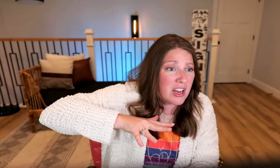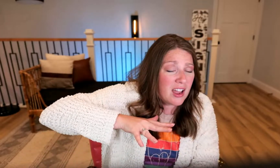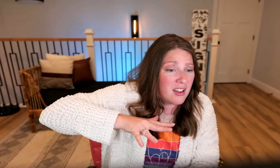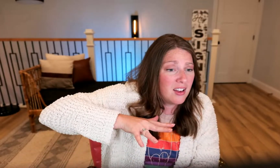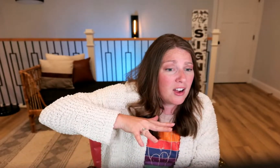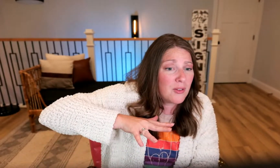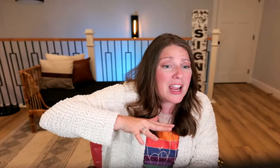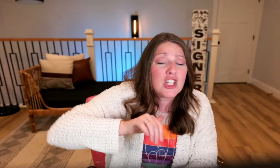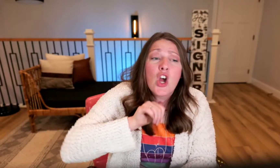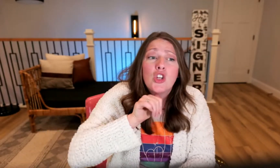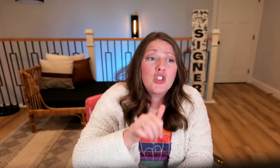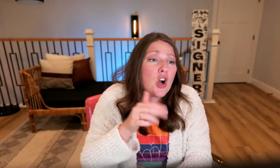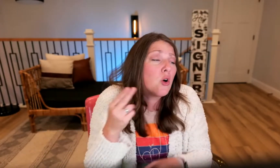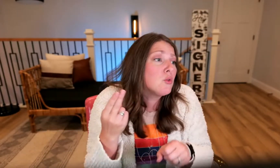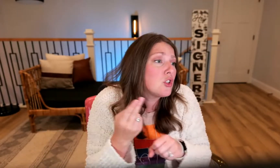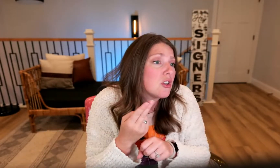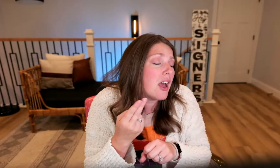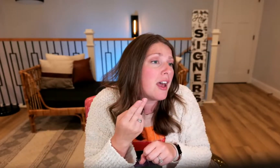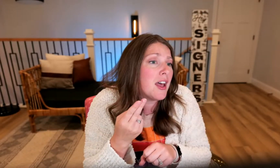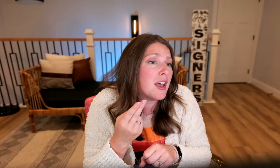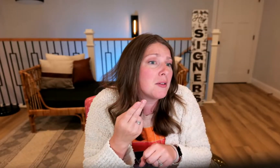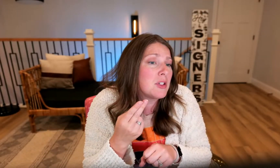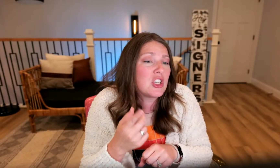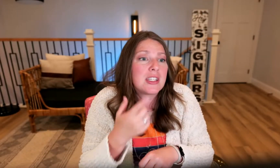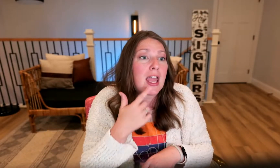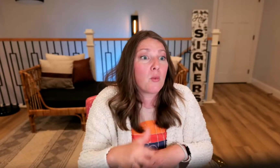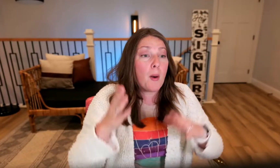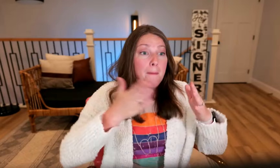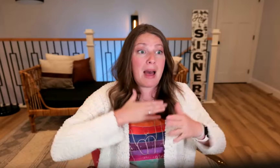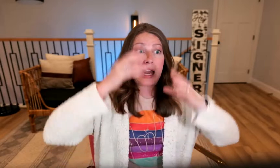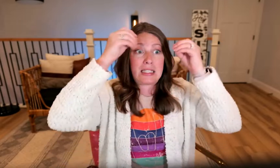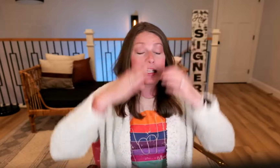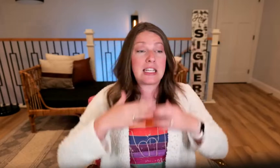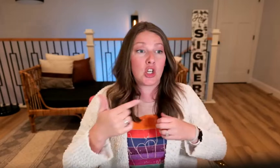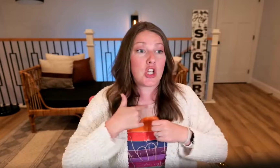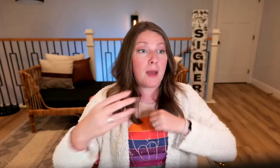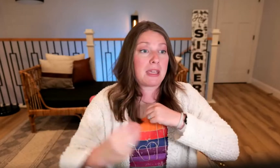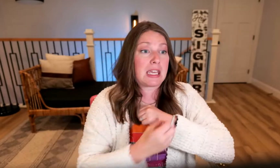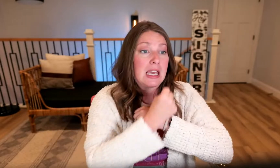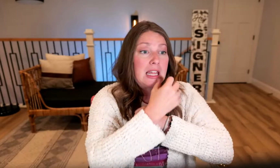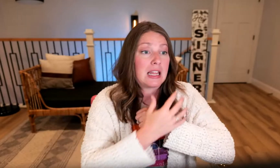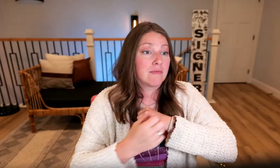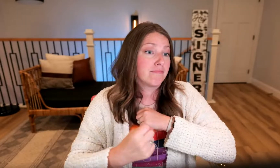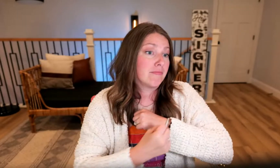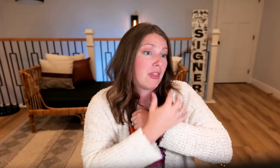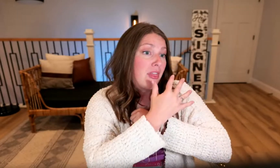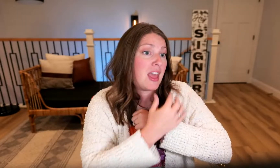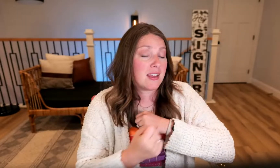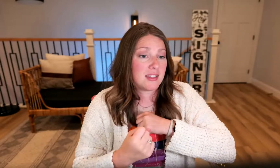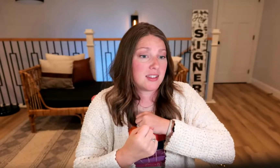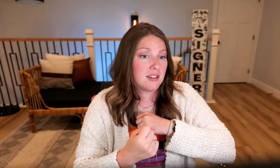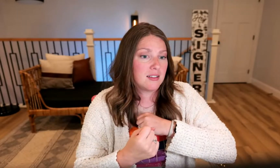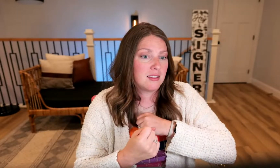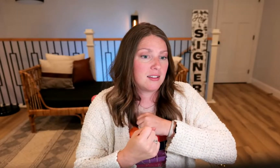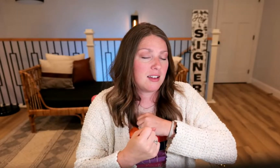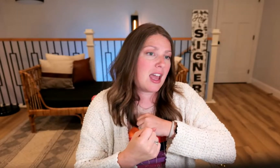area. All right. Don't just say, well, my teacher taught me this,